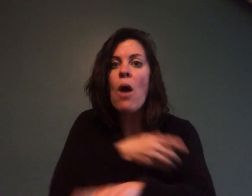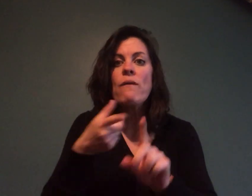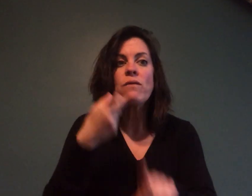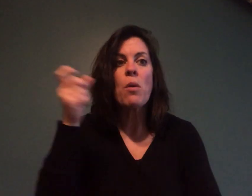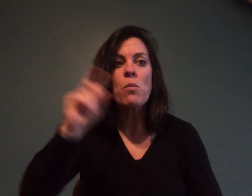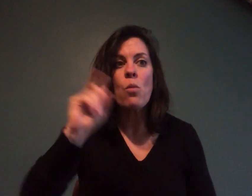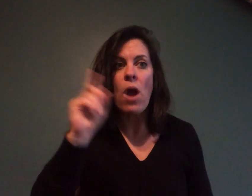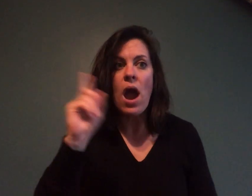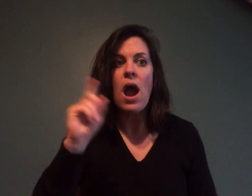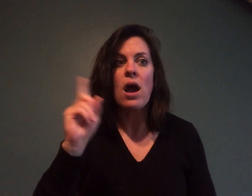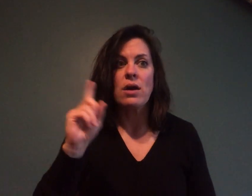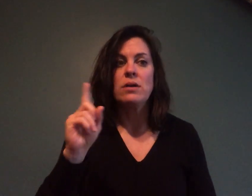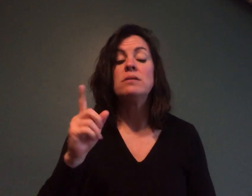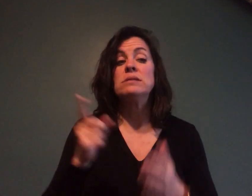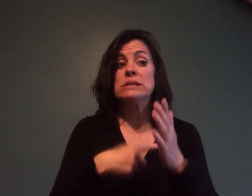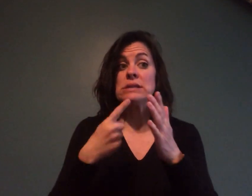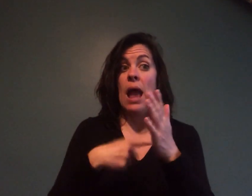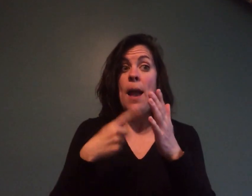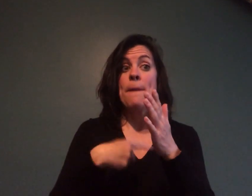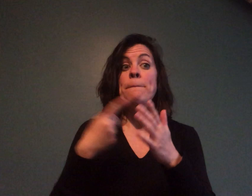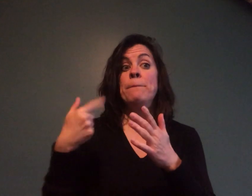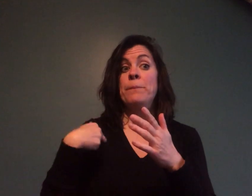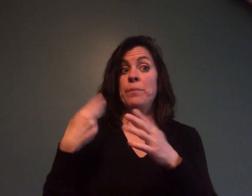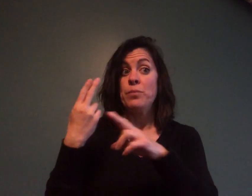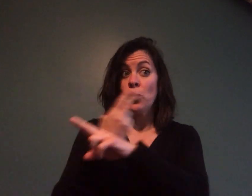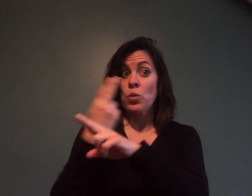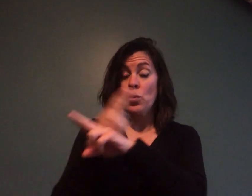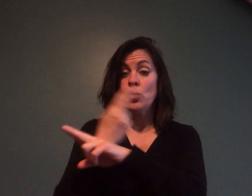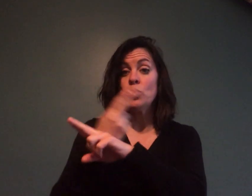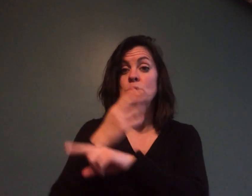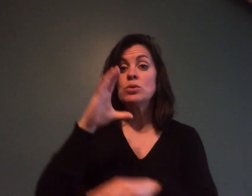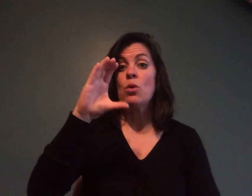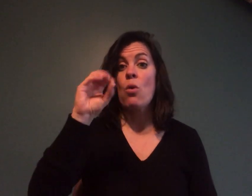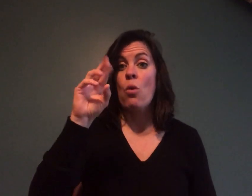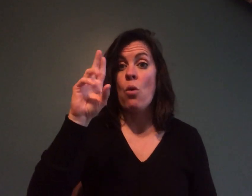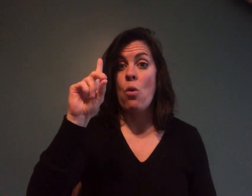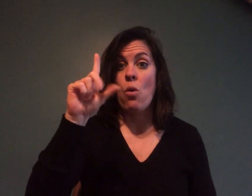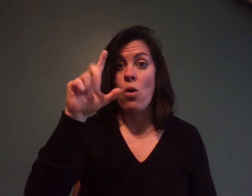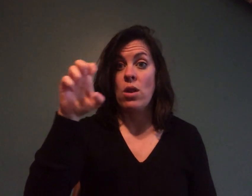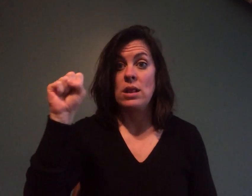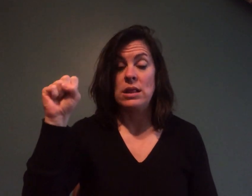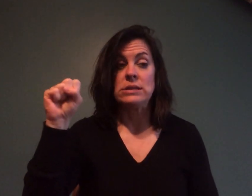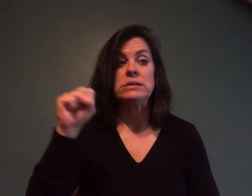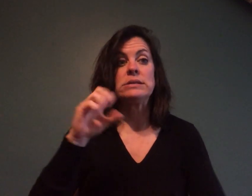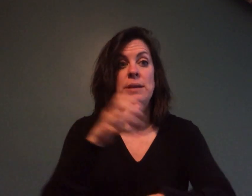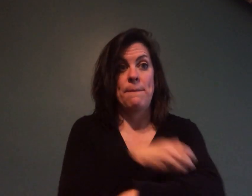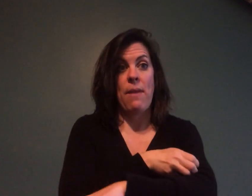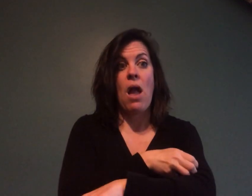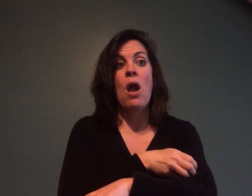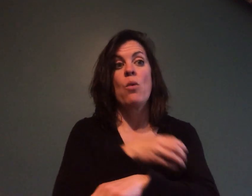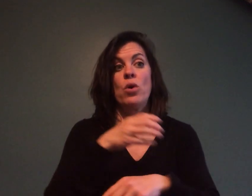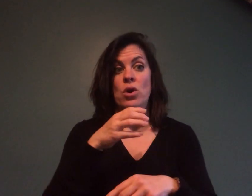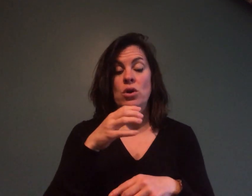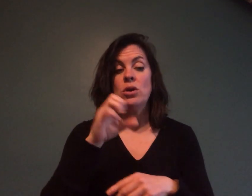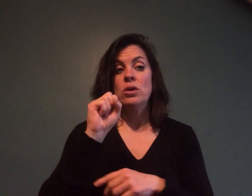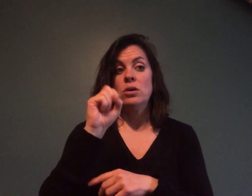drills, saws, anything else that might have a cord to it. Just like if we use an extension